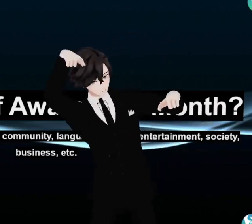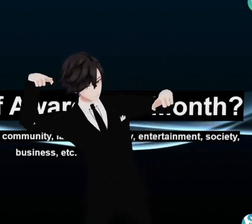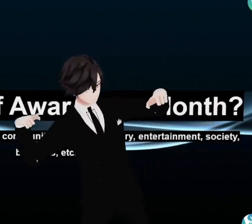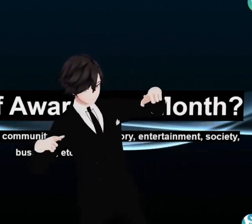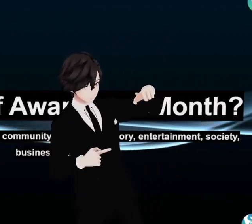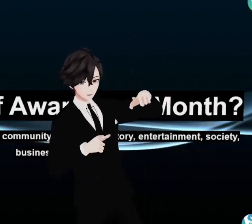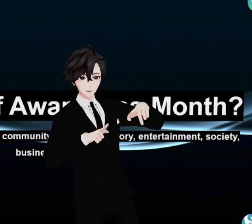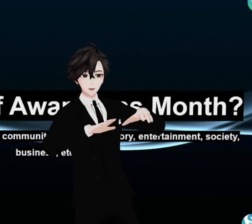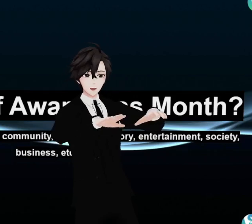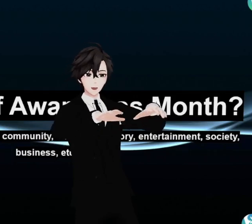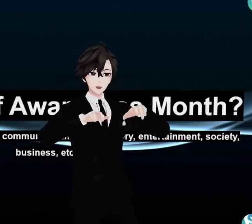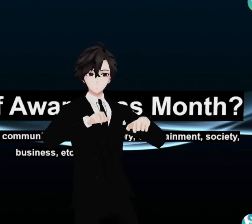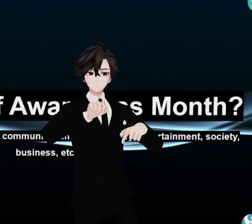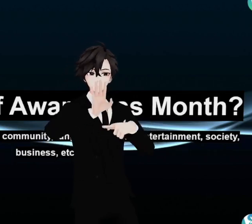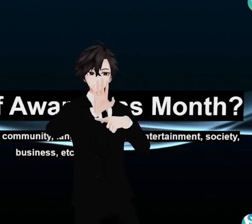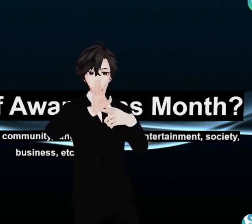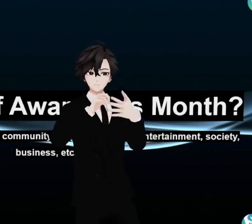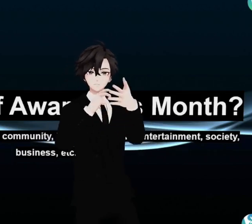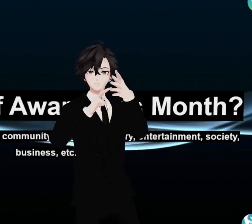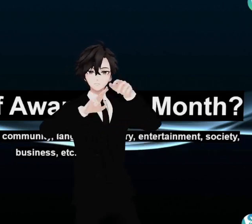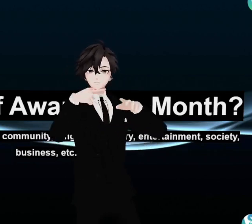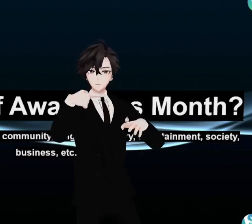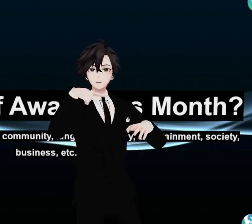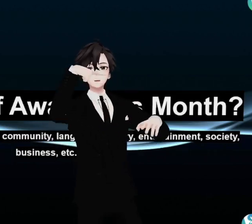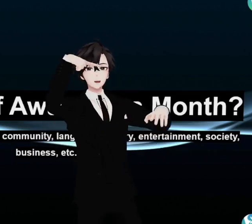to be able to see the ice underneath.